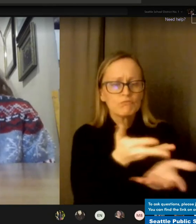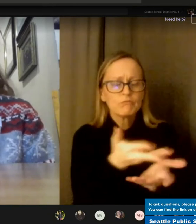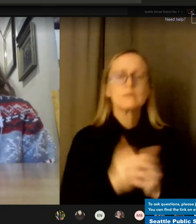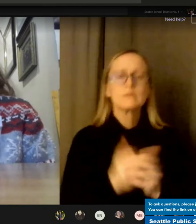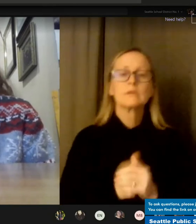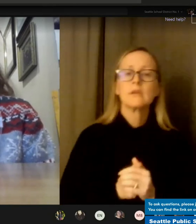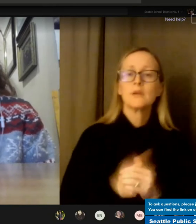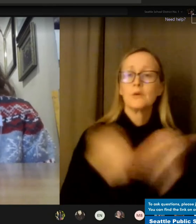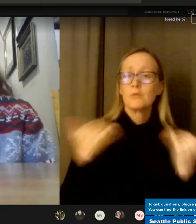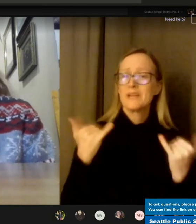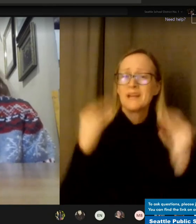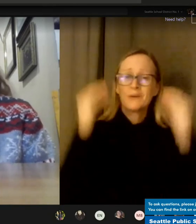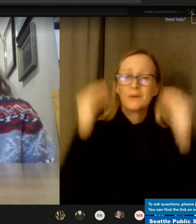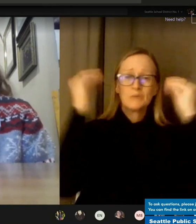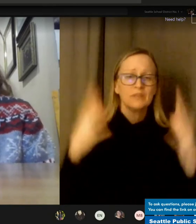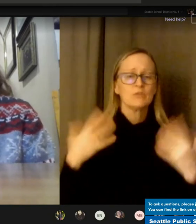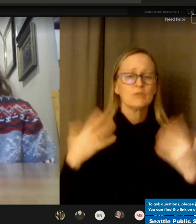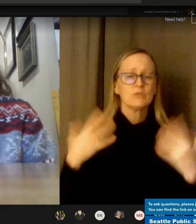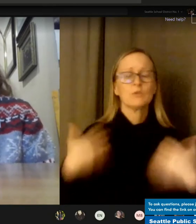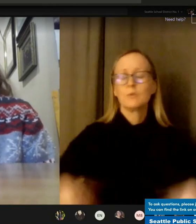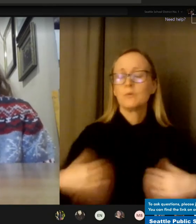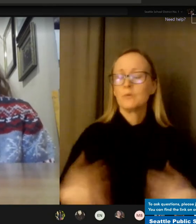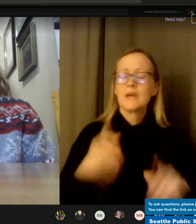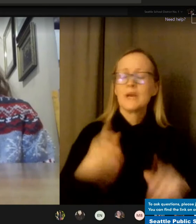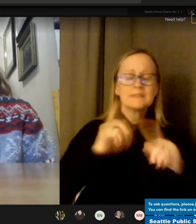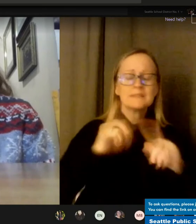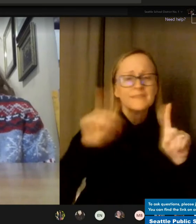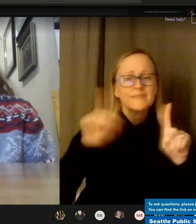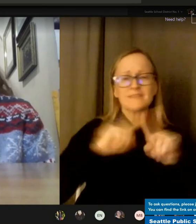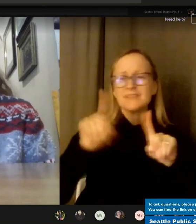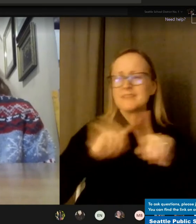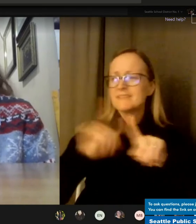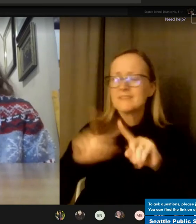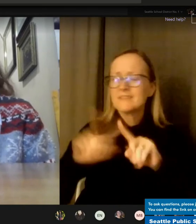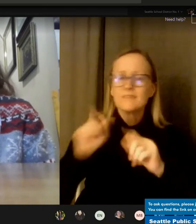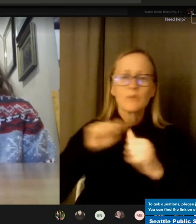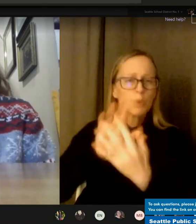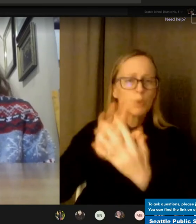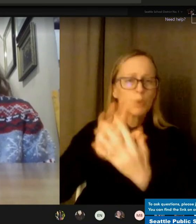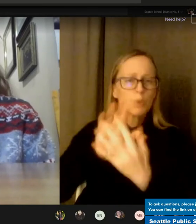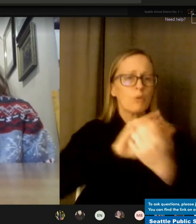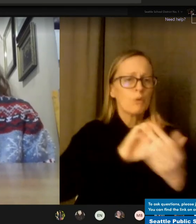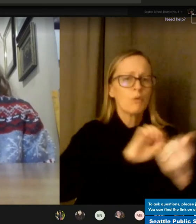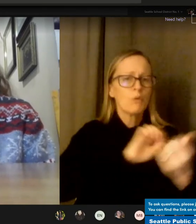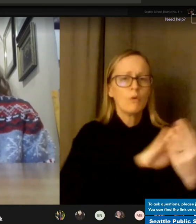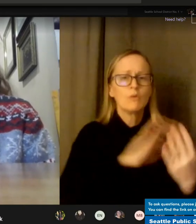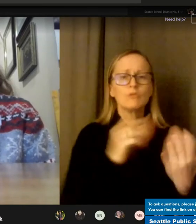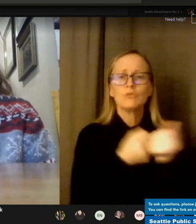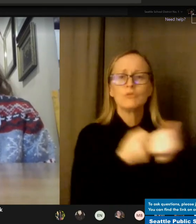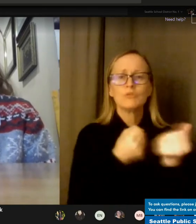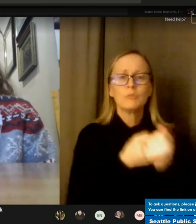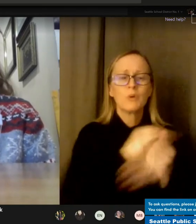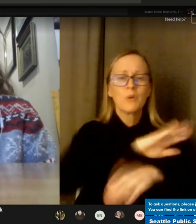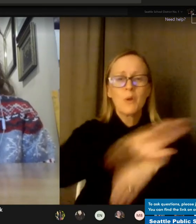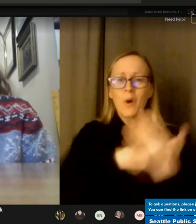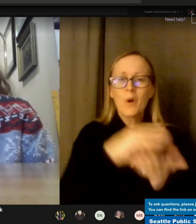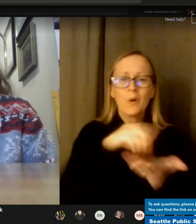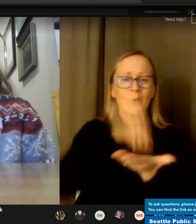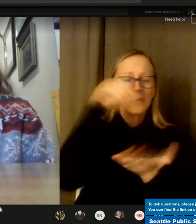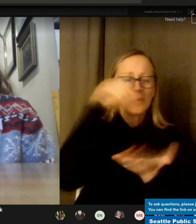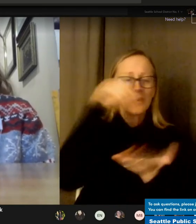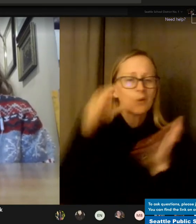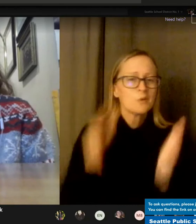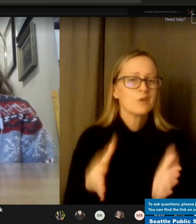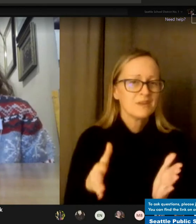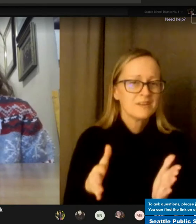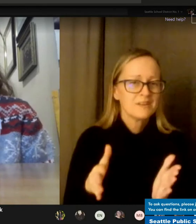continuously trying different ways to work together to support all the learners. Our ELL program is committed to